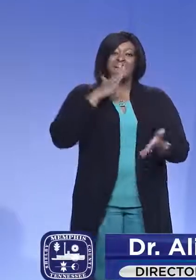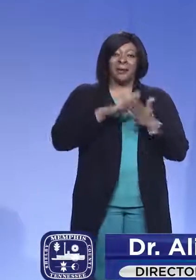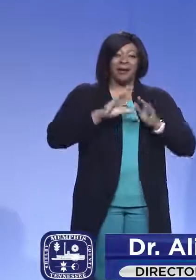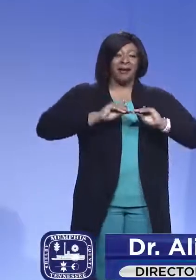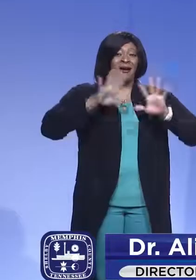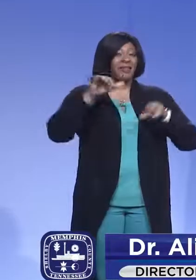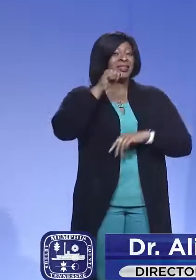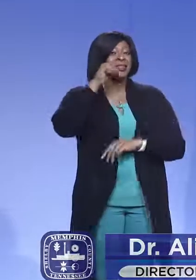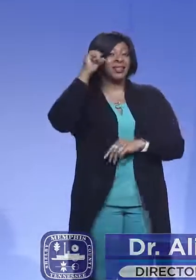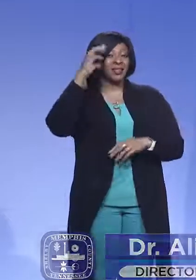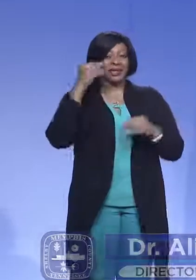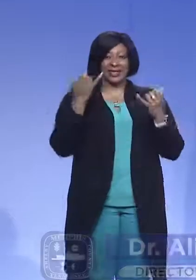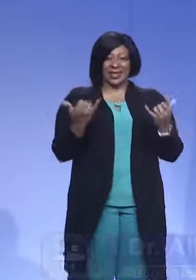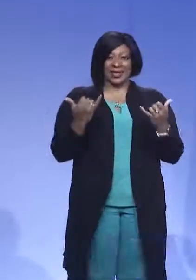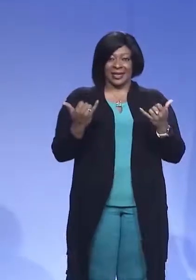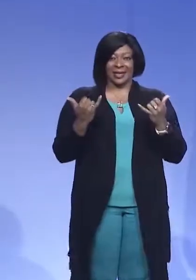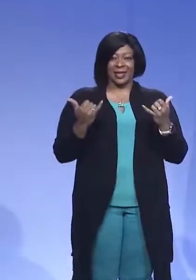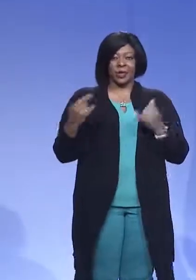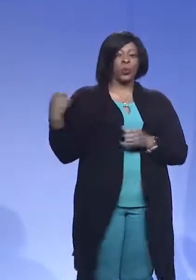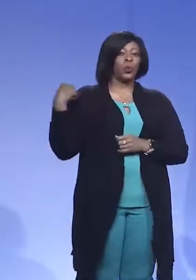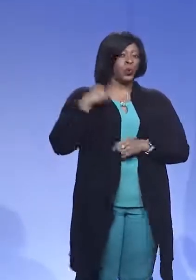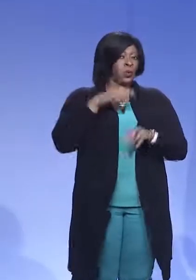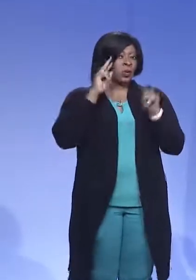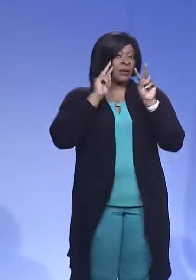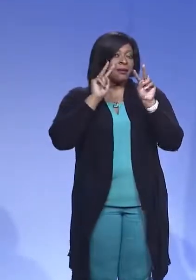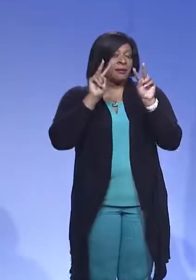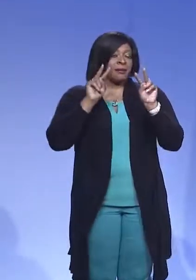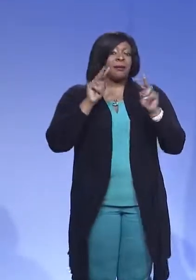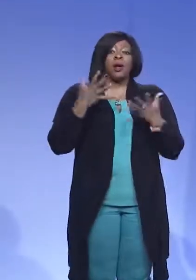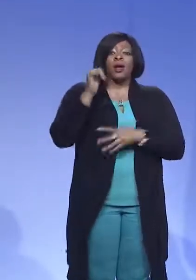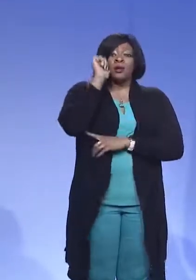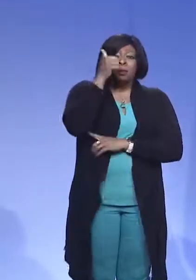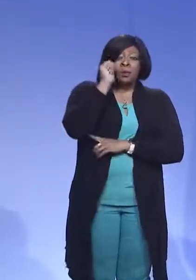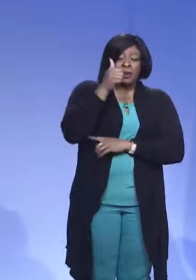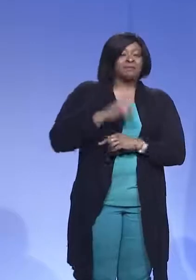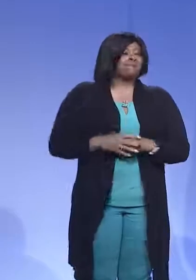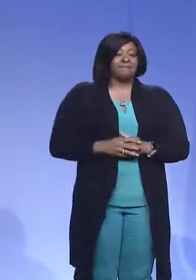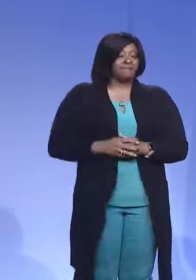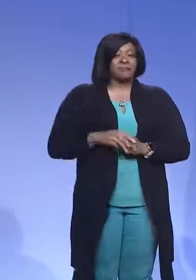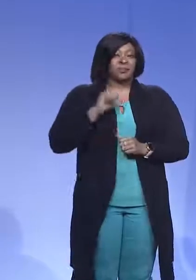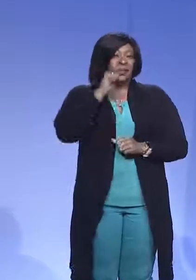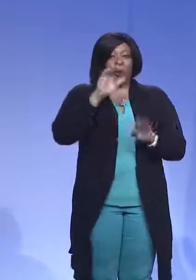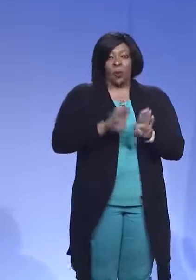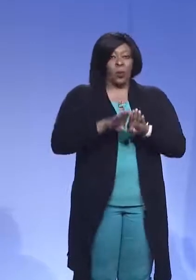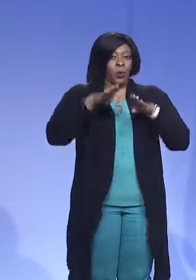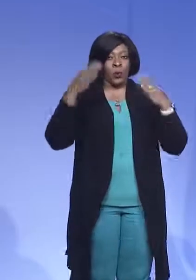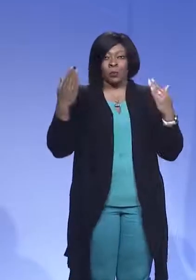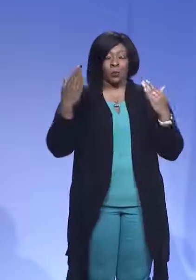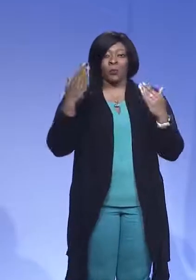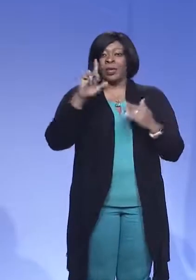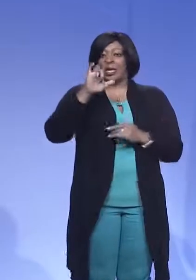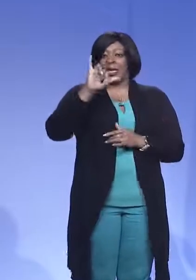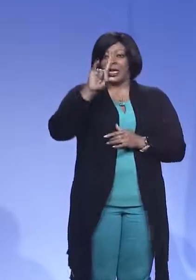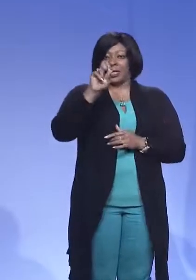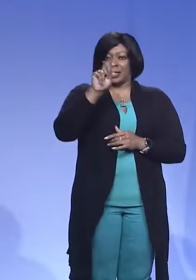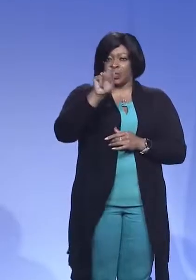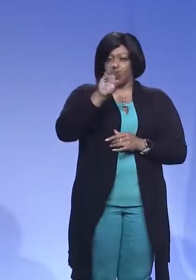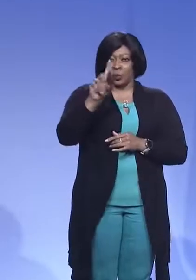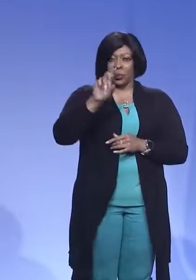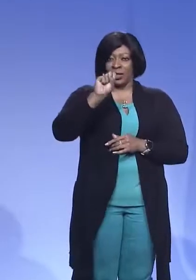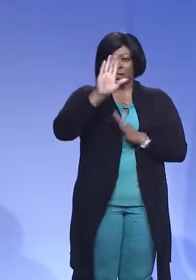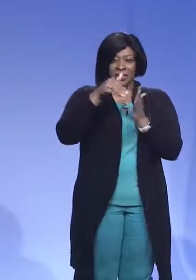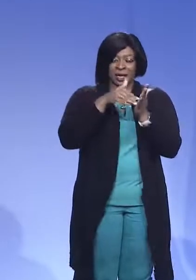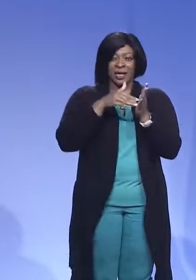obviously yesterday and today. We do anticipate that tomorrow we are not going to open the Lindenwood site, and